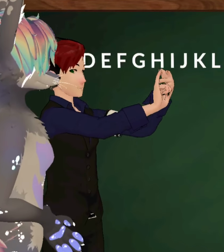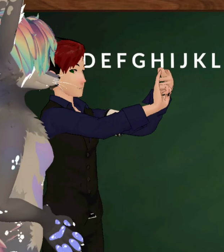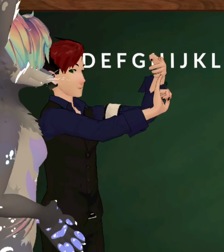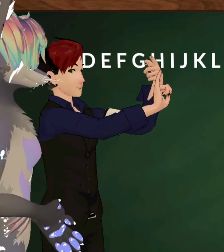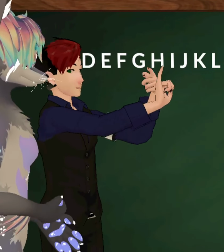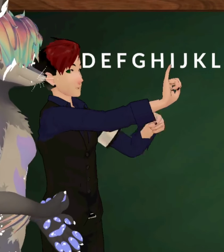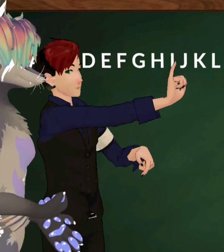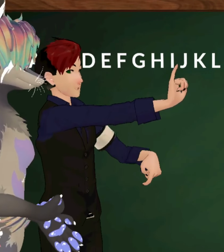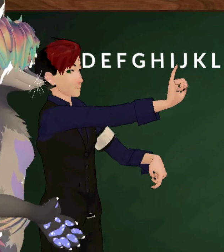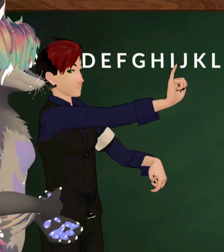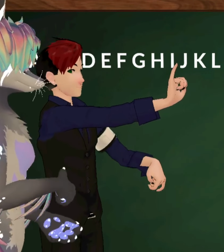in except for the pinky up.